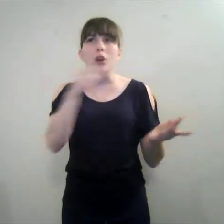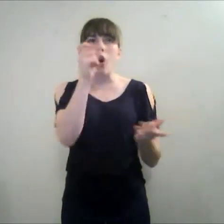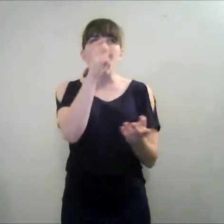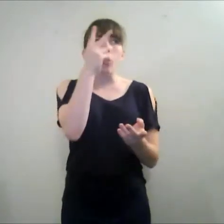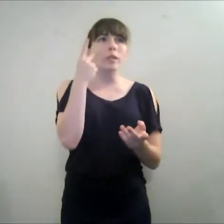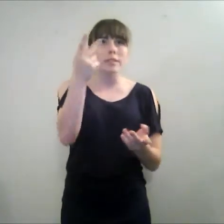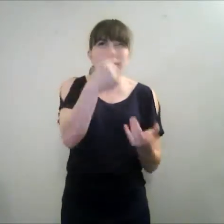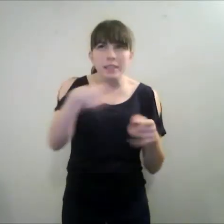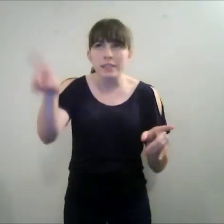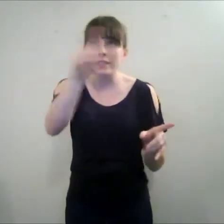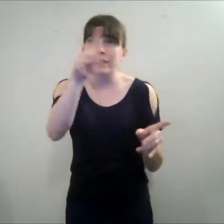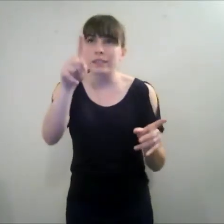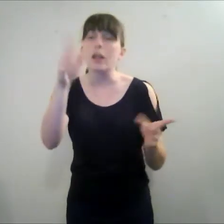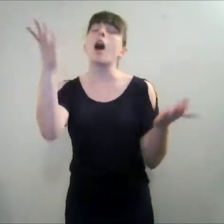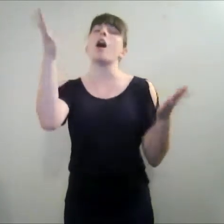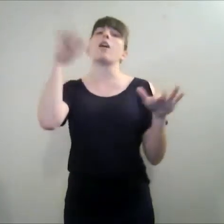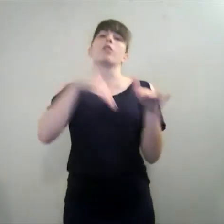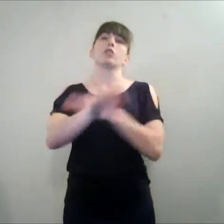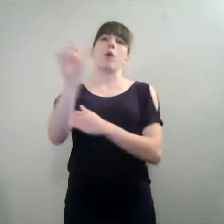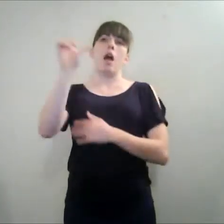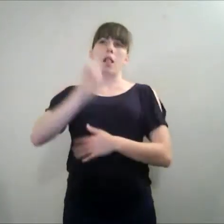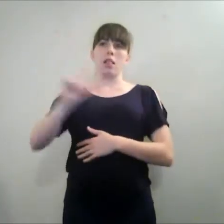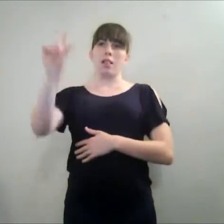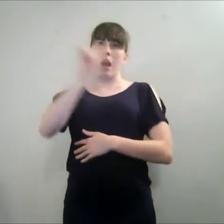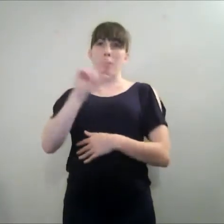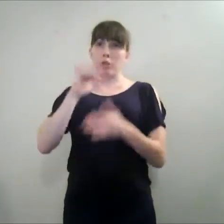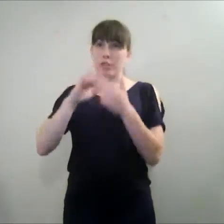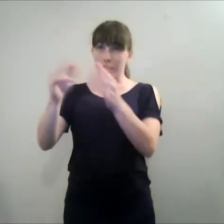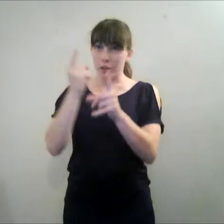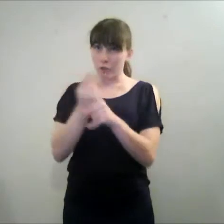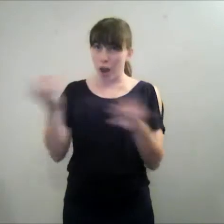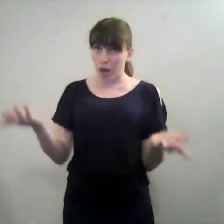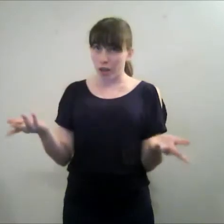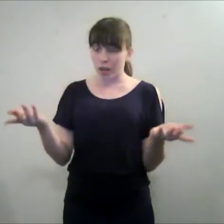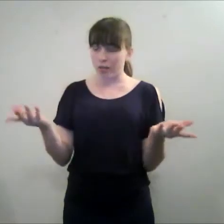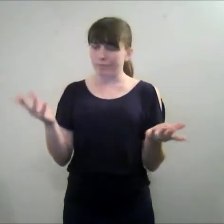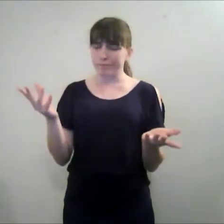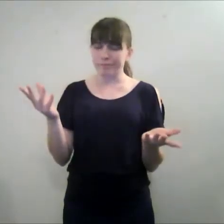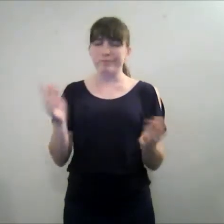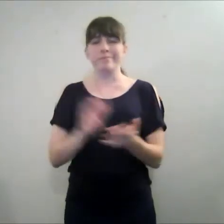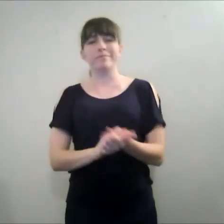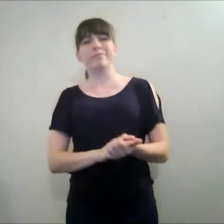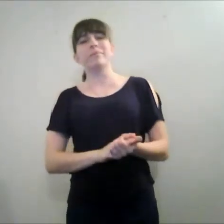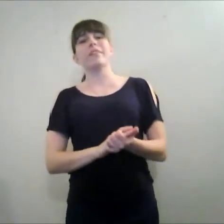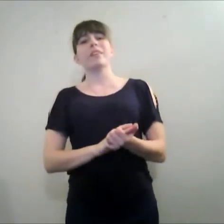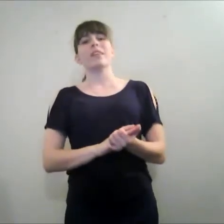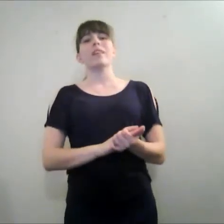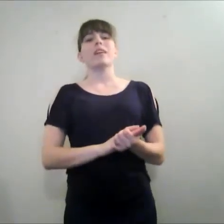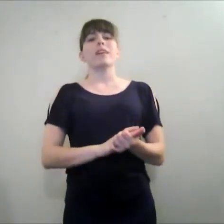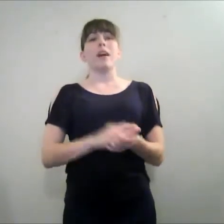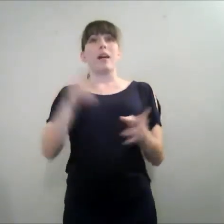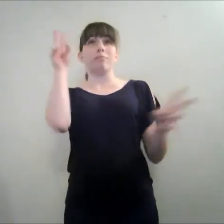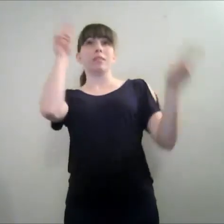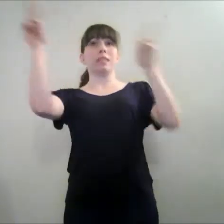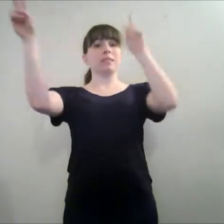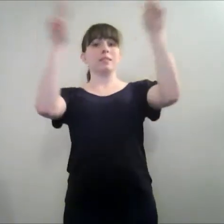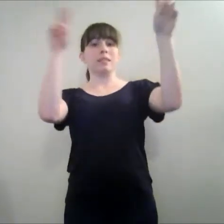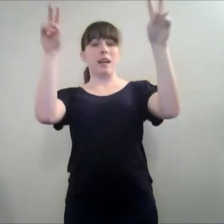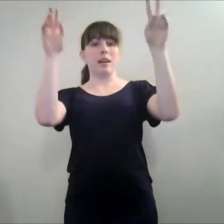that what you're going to tell us? Doctor Who's psychic paper is, when you hold up the psychic paper, the person in their brain sees the thing that they need